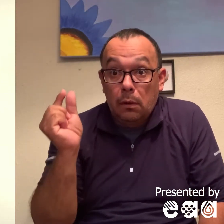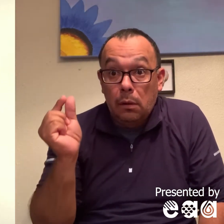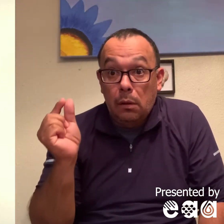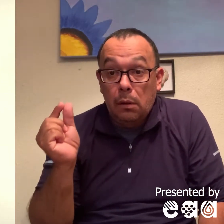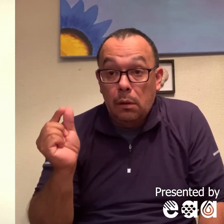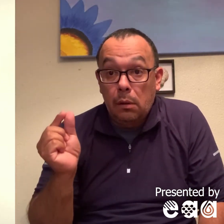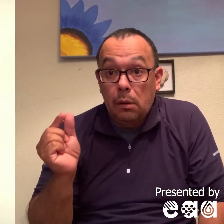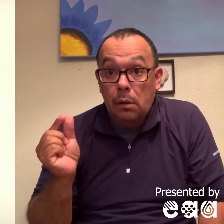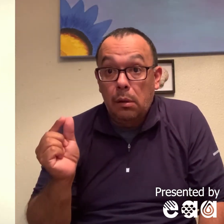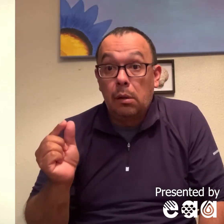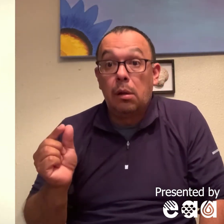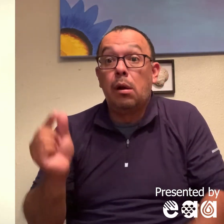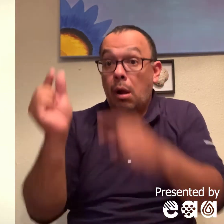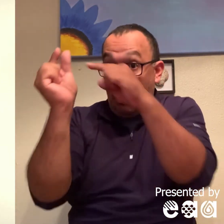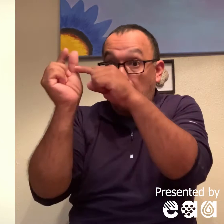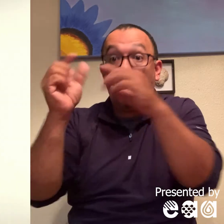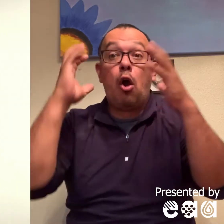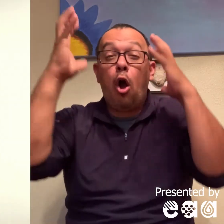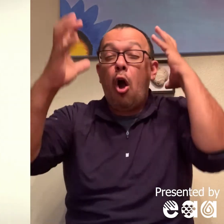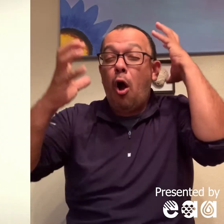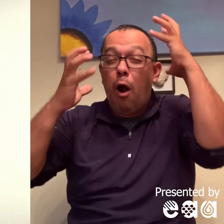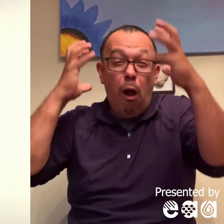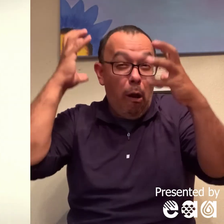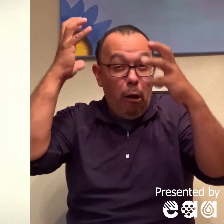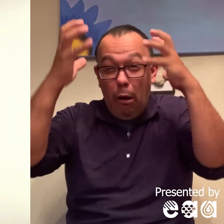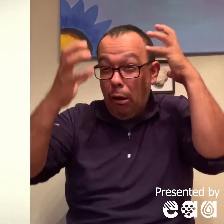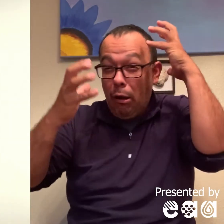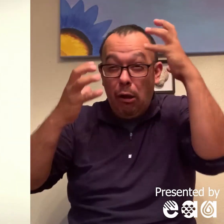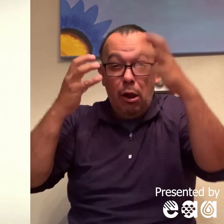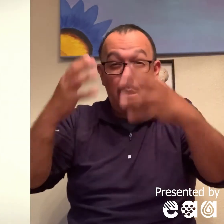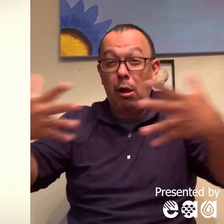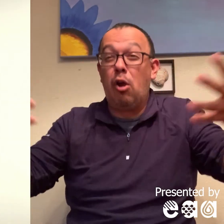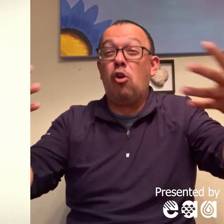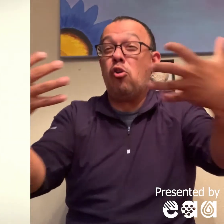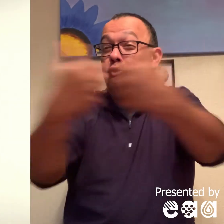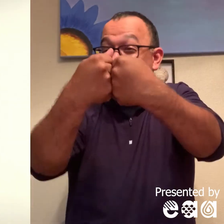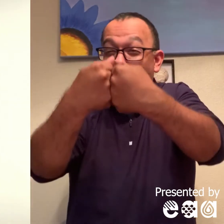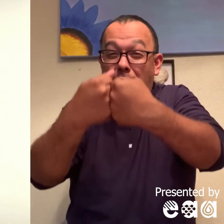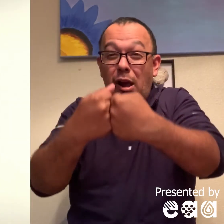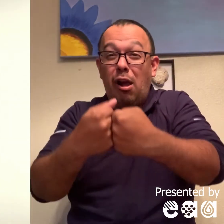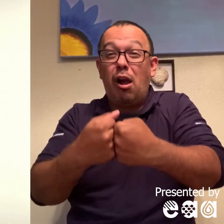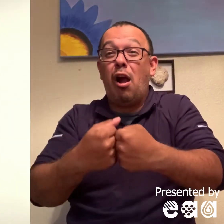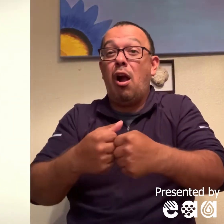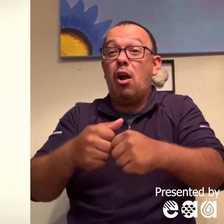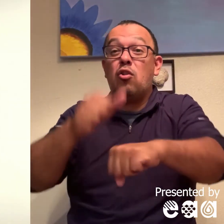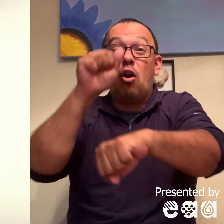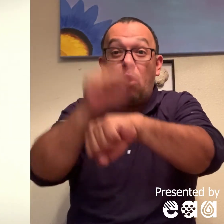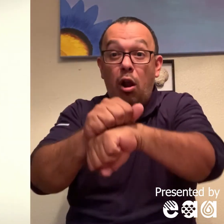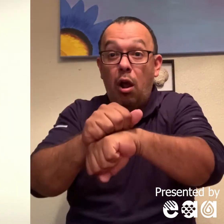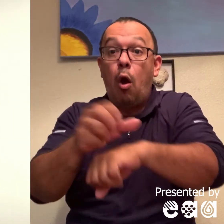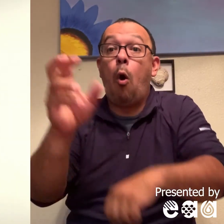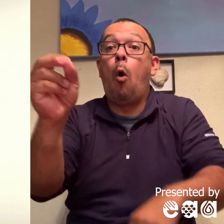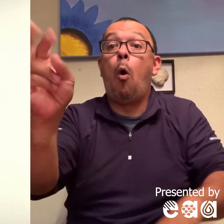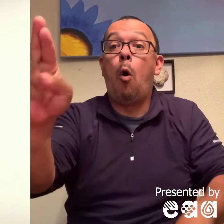He began to worry about crashing into a rock,